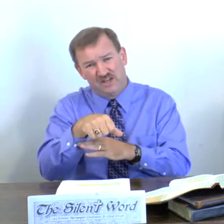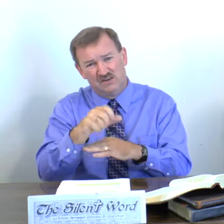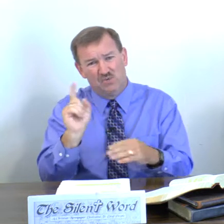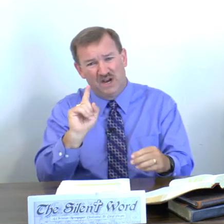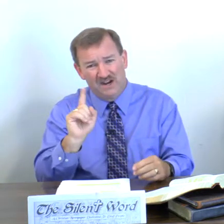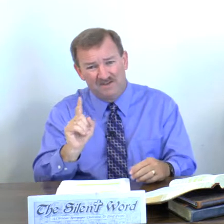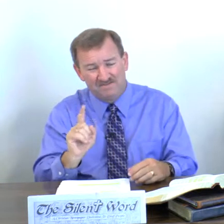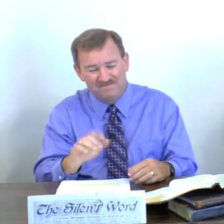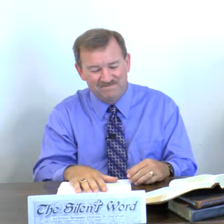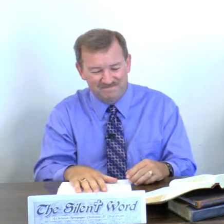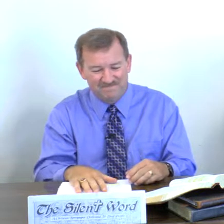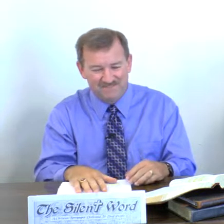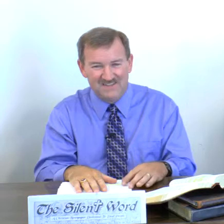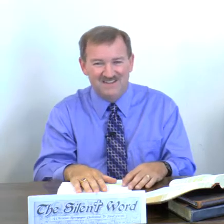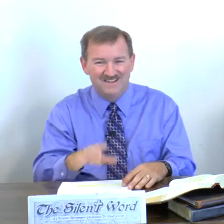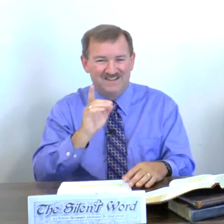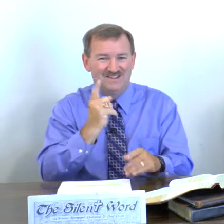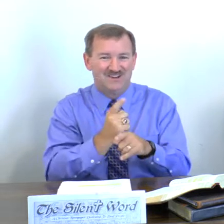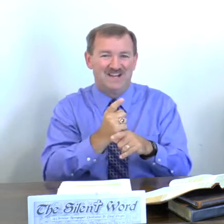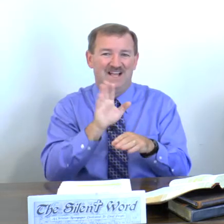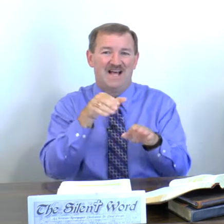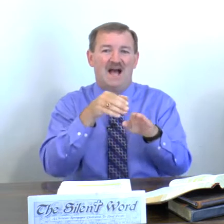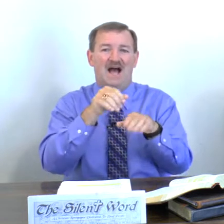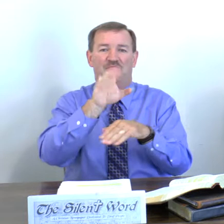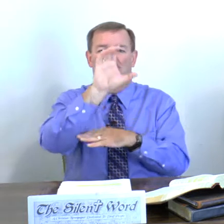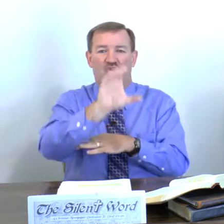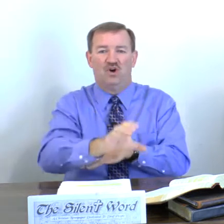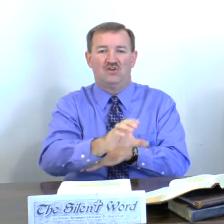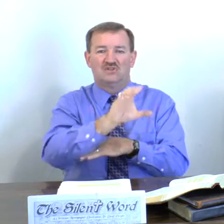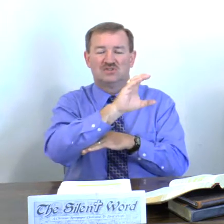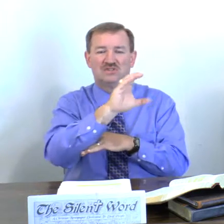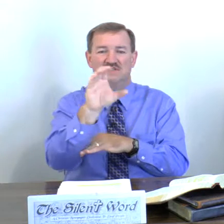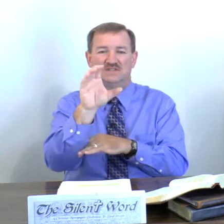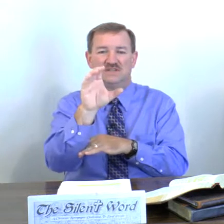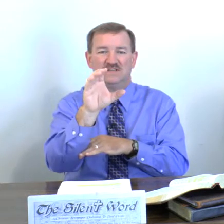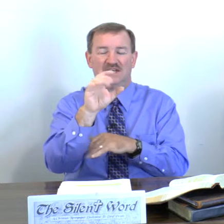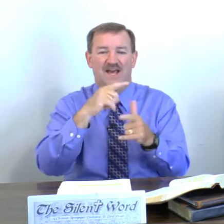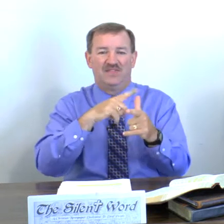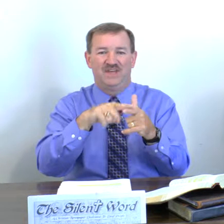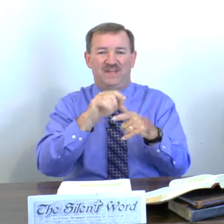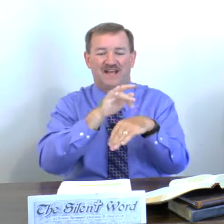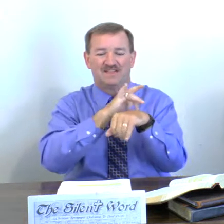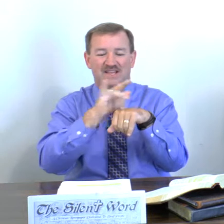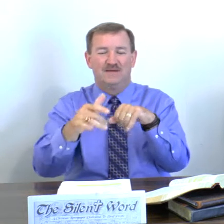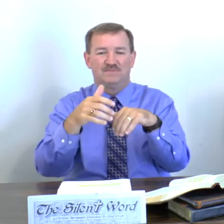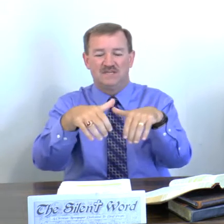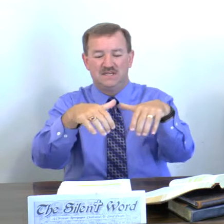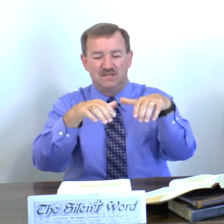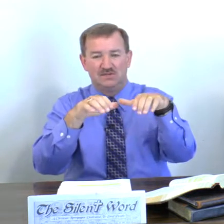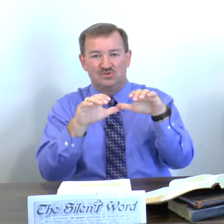defeated, where? You're right, at the cross. And then at the empty